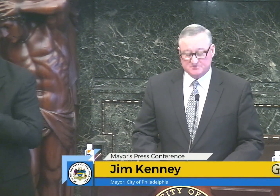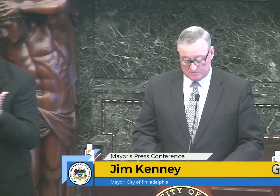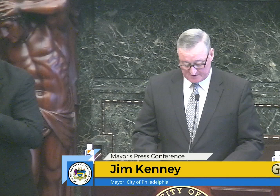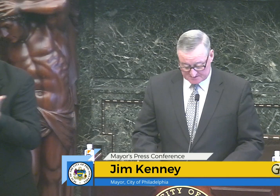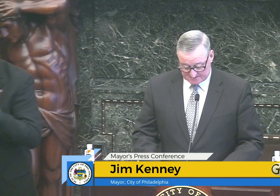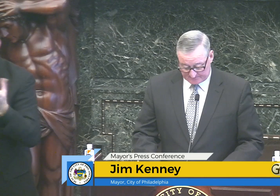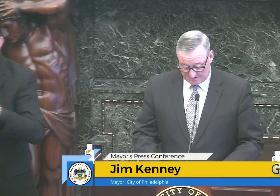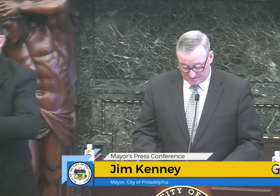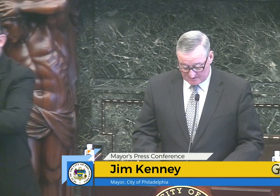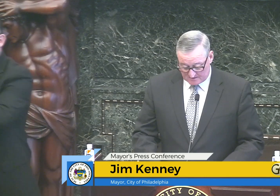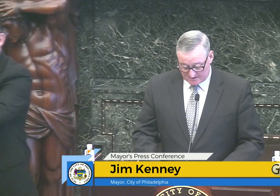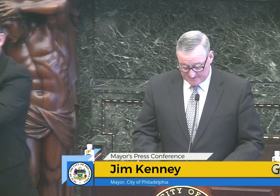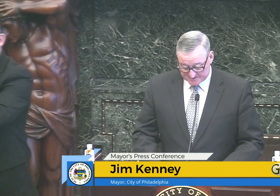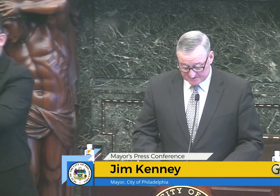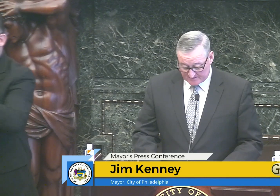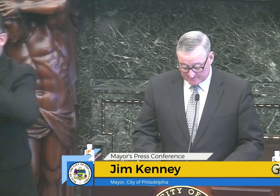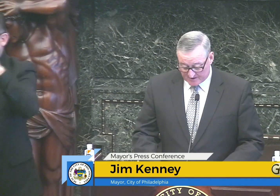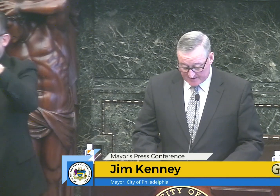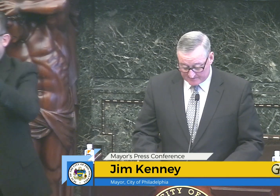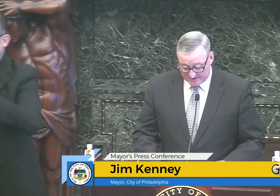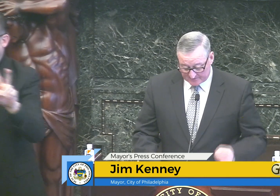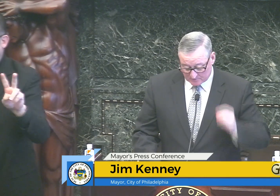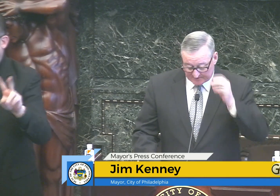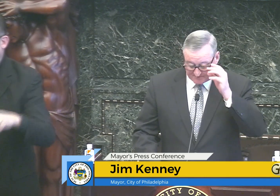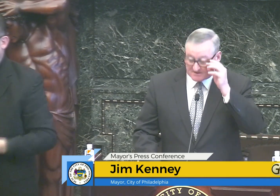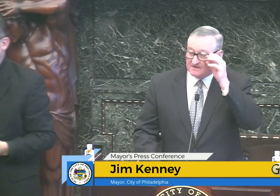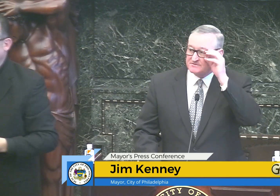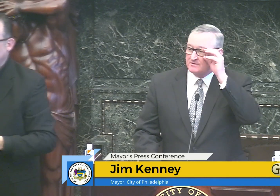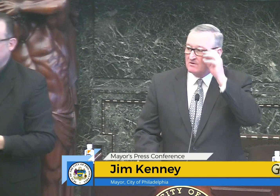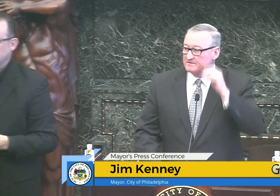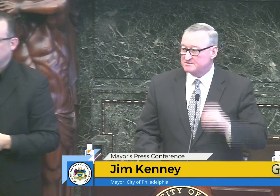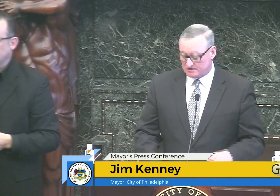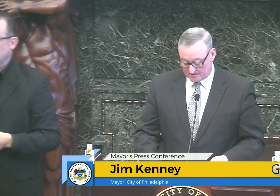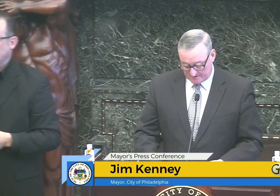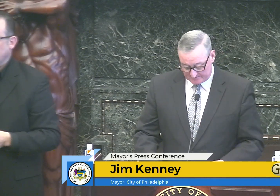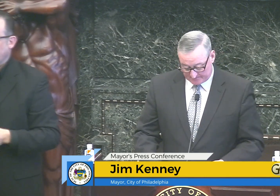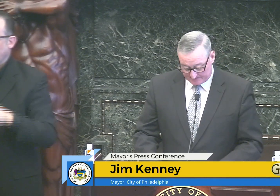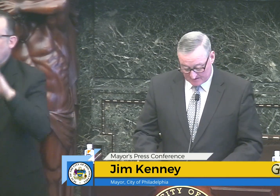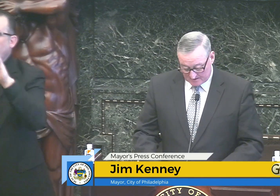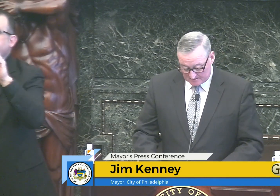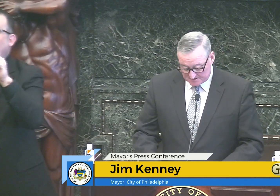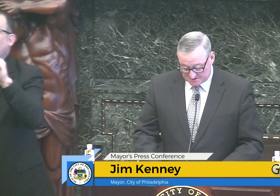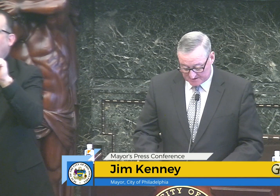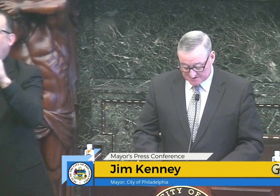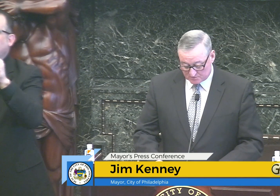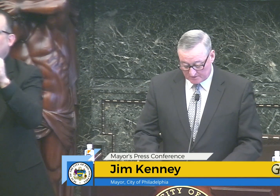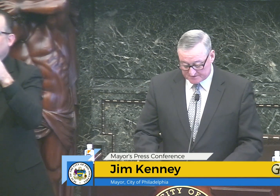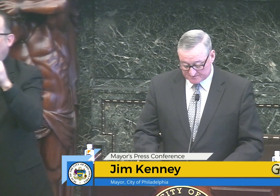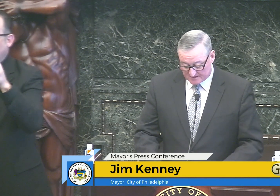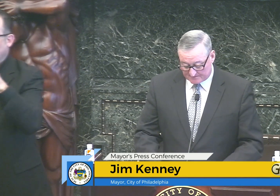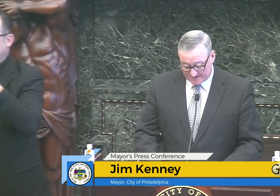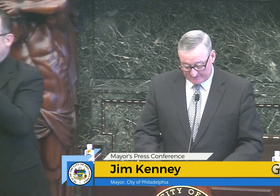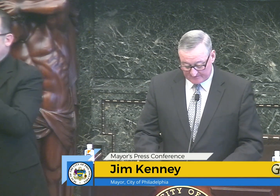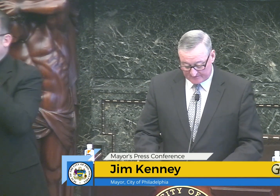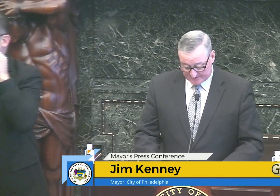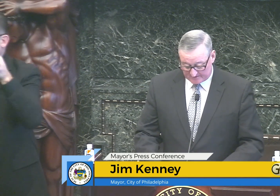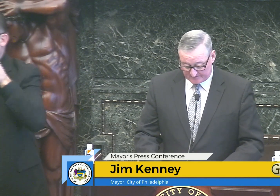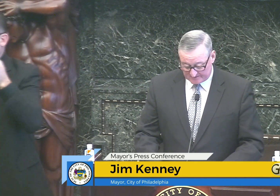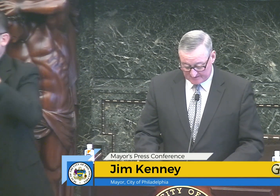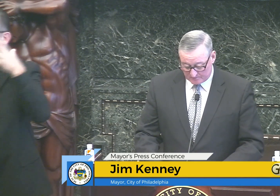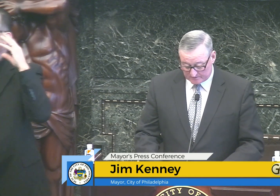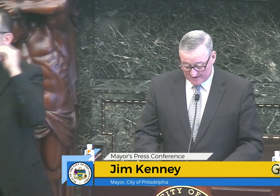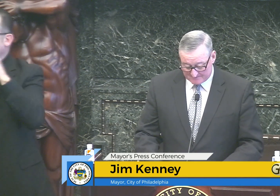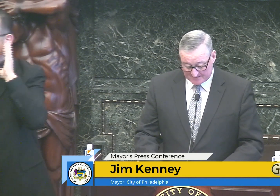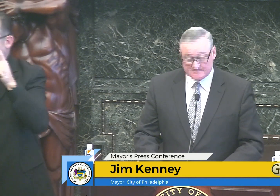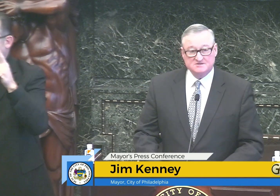at least 2 weeks. Managing Director Brian Abernathy will give details on all of this shortly. These changes will disrupt life in